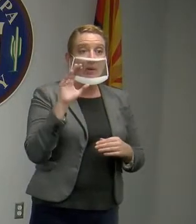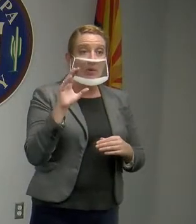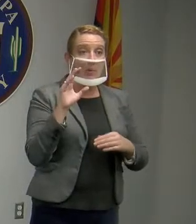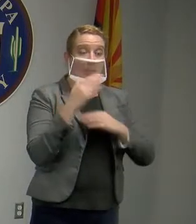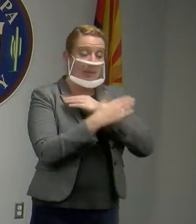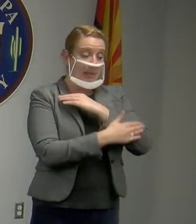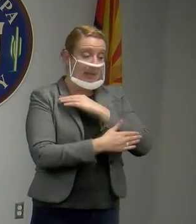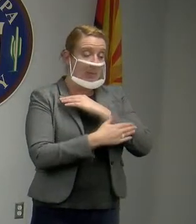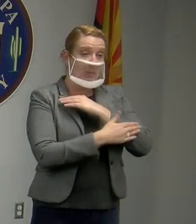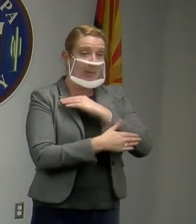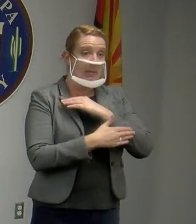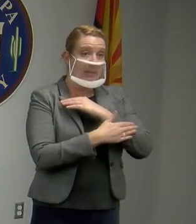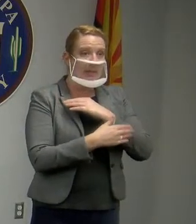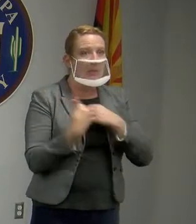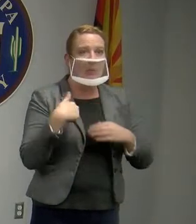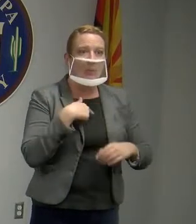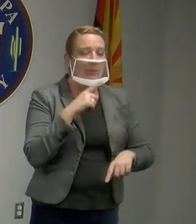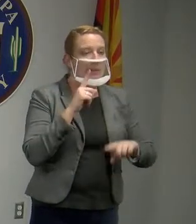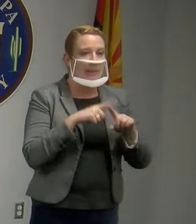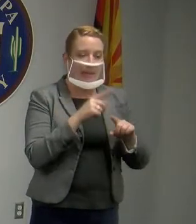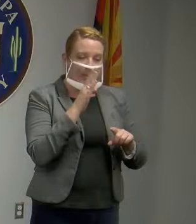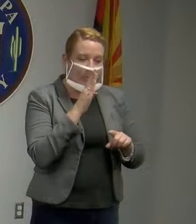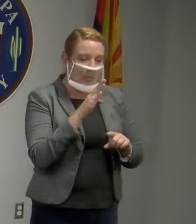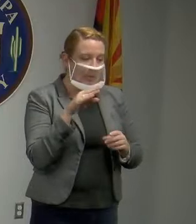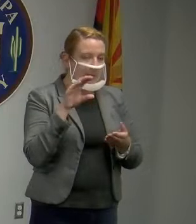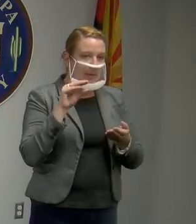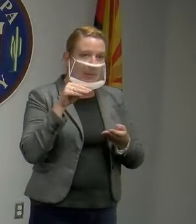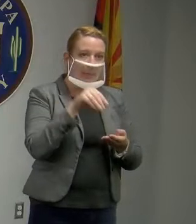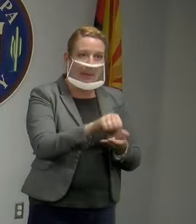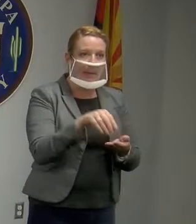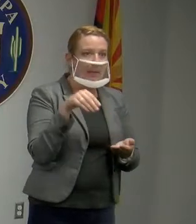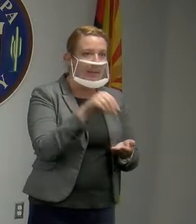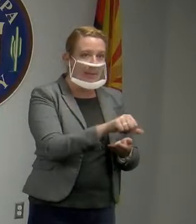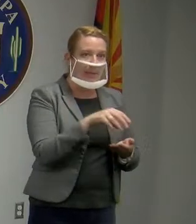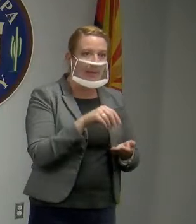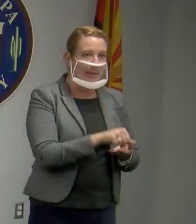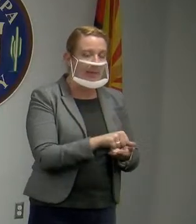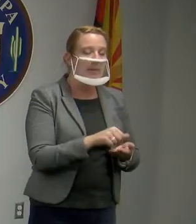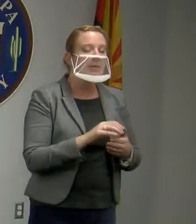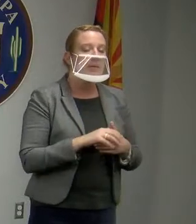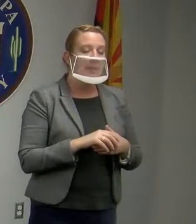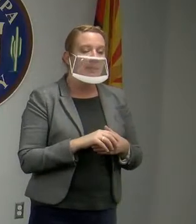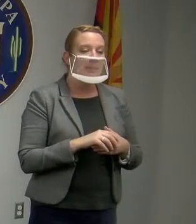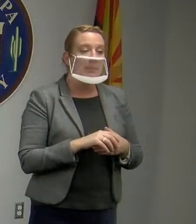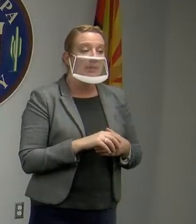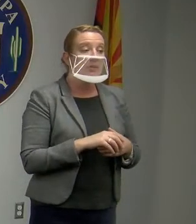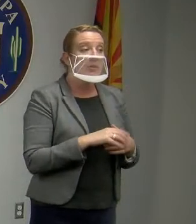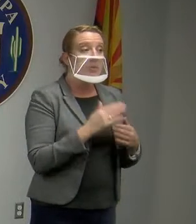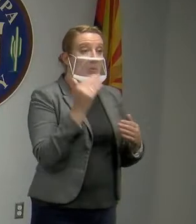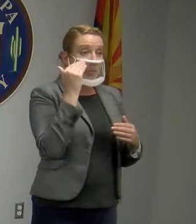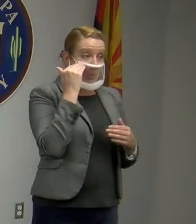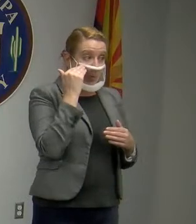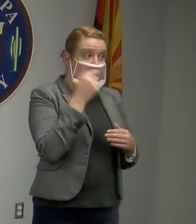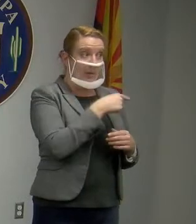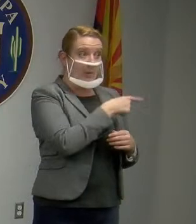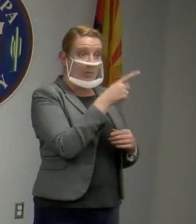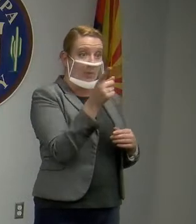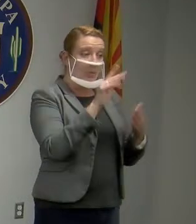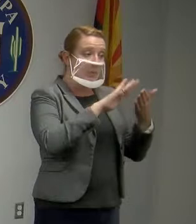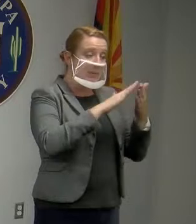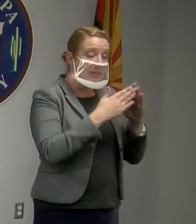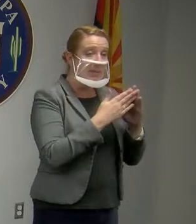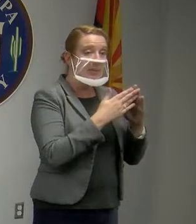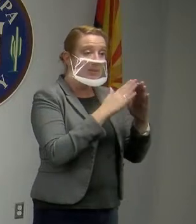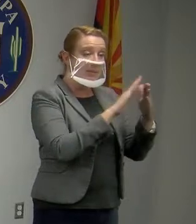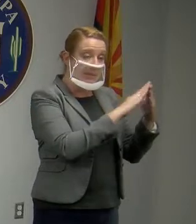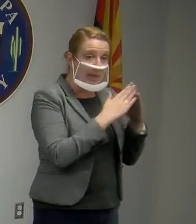direct payments to them. So that gave us a better idea of how much money we were looking at. And as I explained,